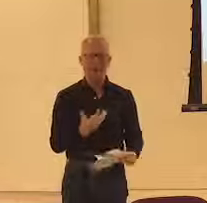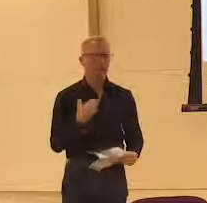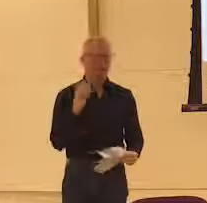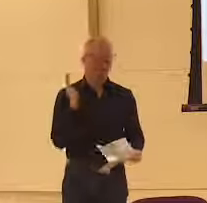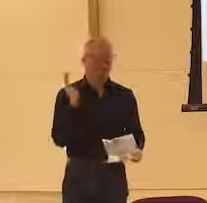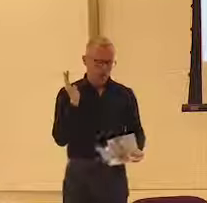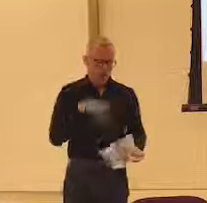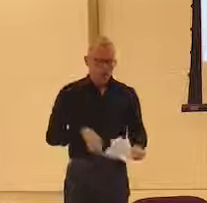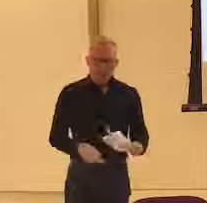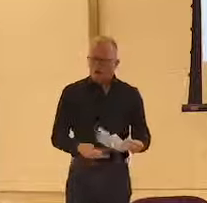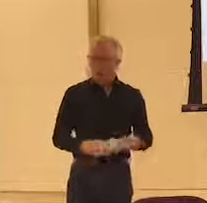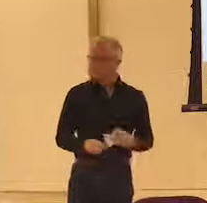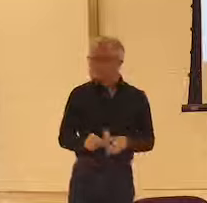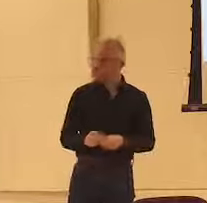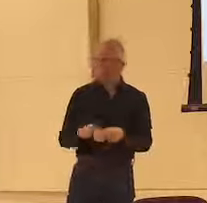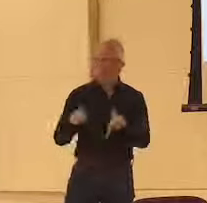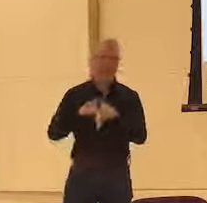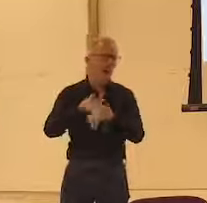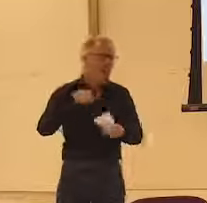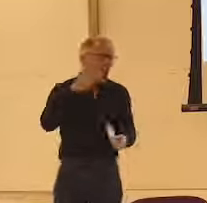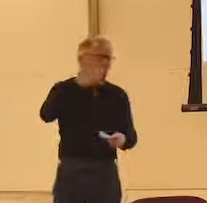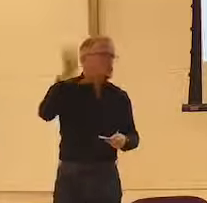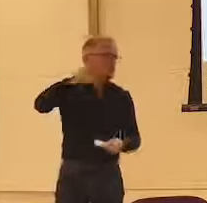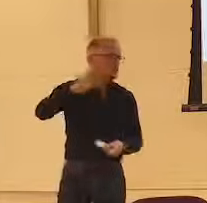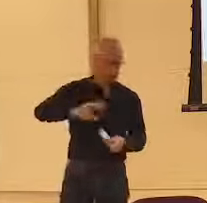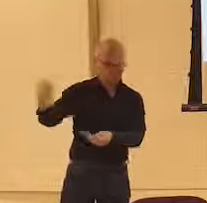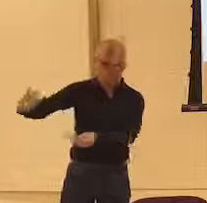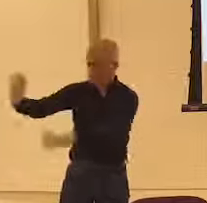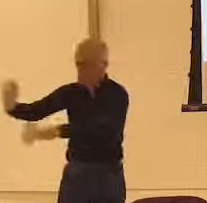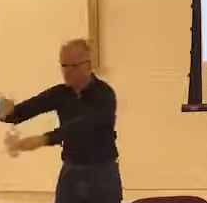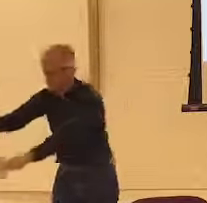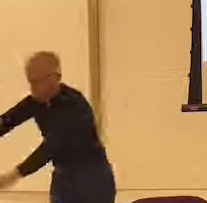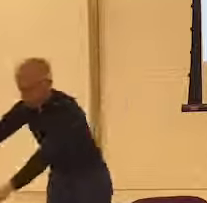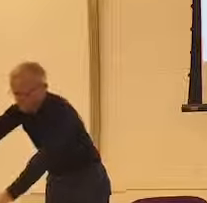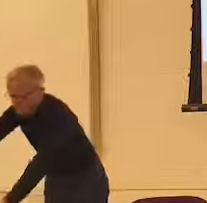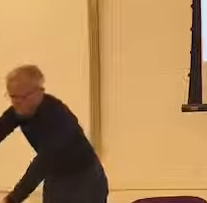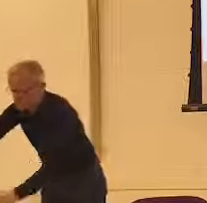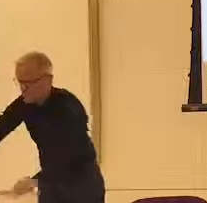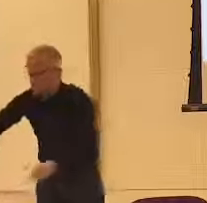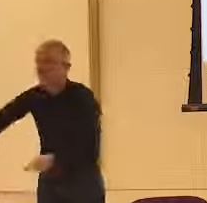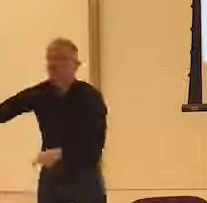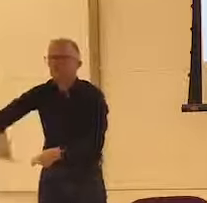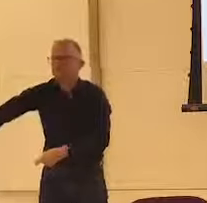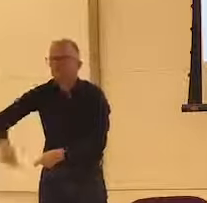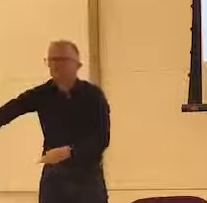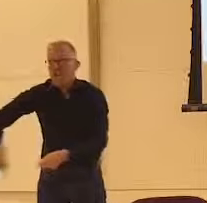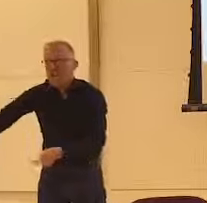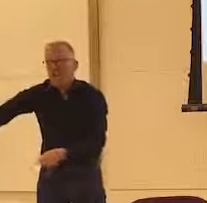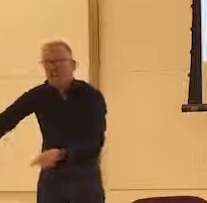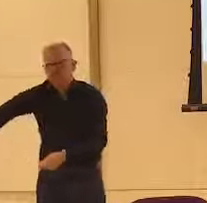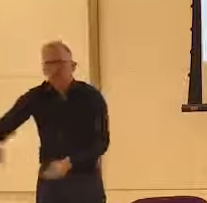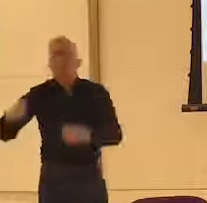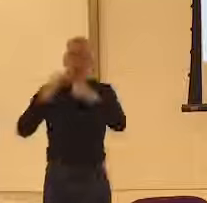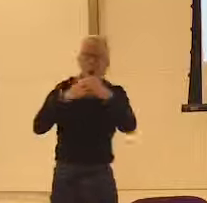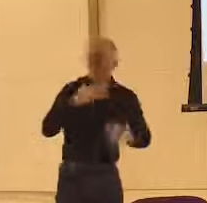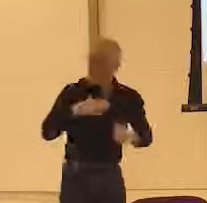white, completely depressing. I don't want anyone to start reading it. It looks like salt. I'll just add it into this